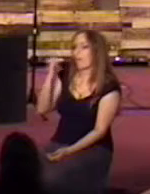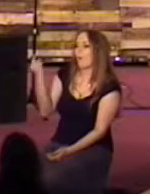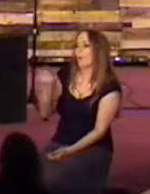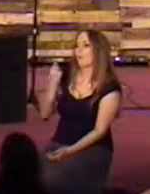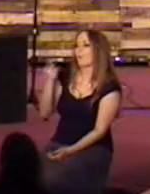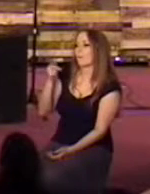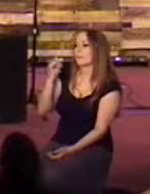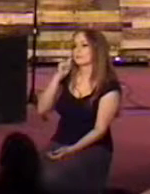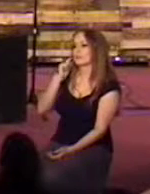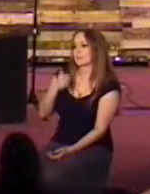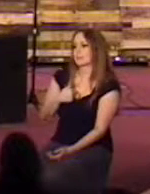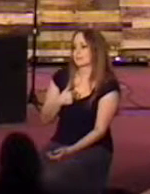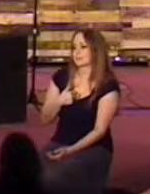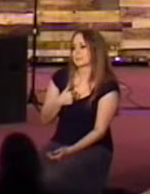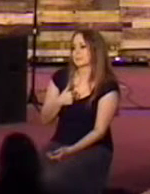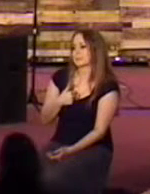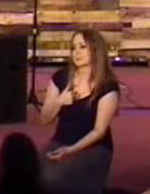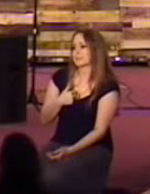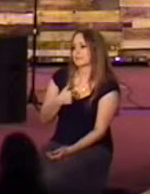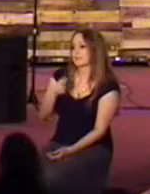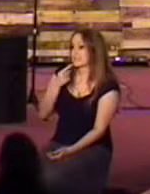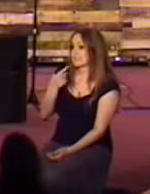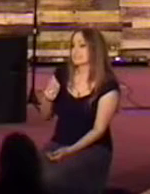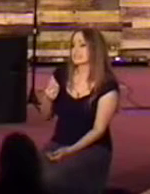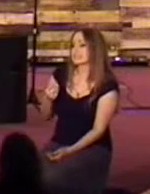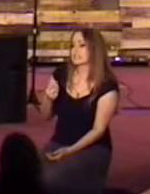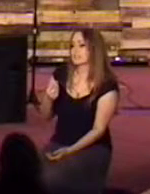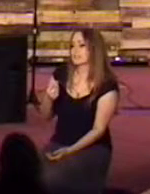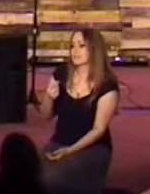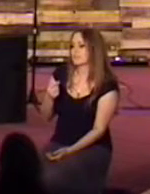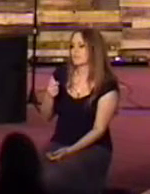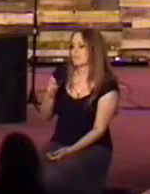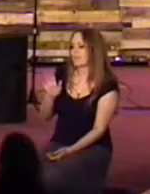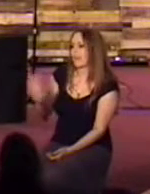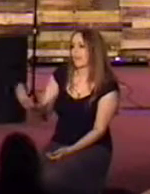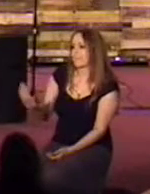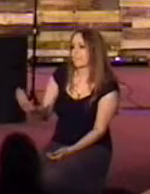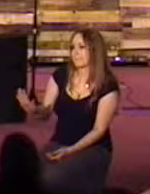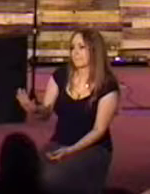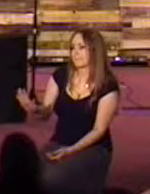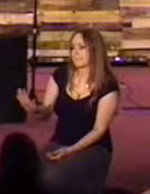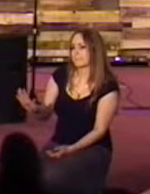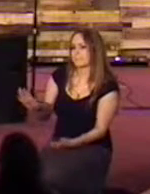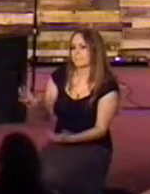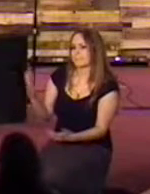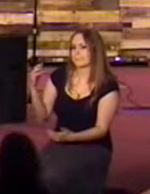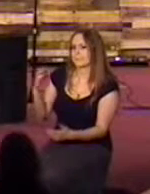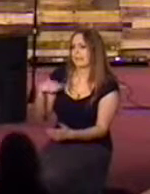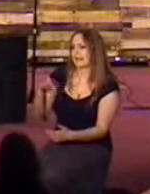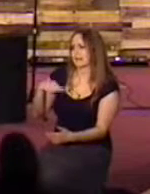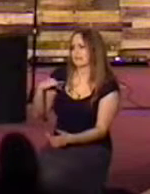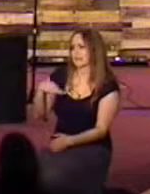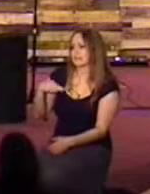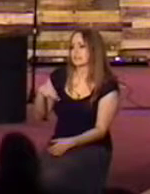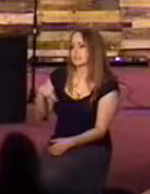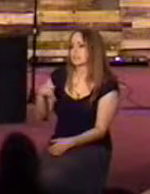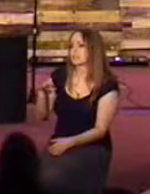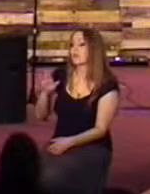me. And I say this for their benefit so that they know that you